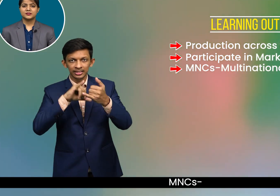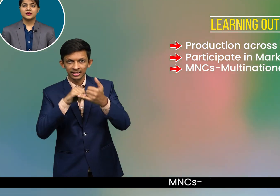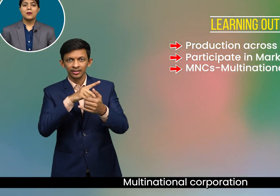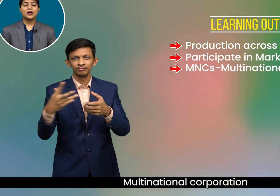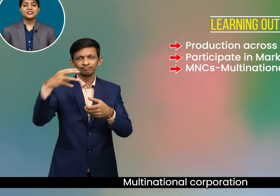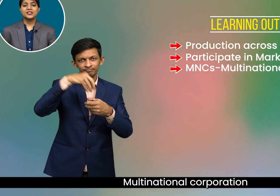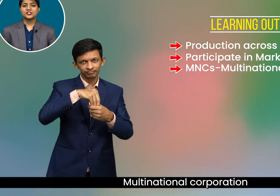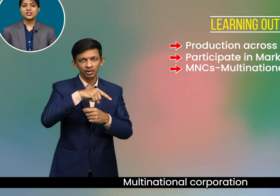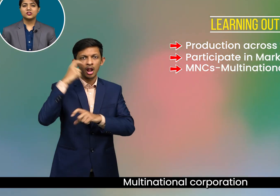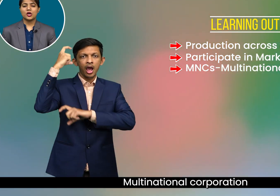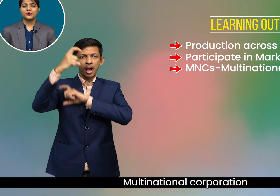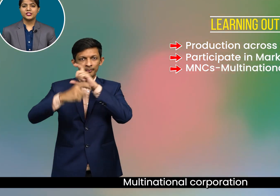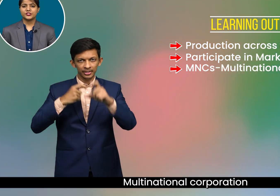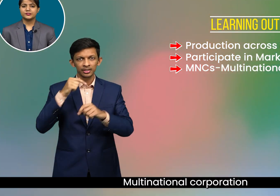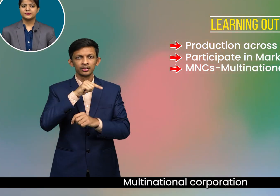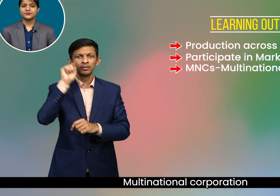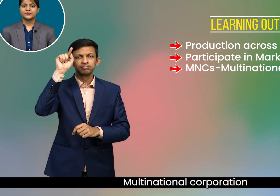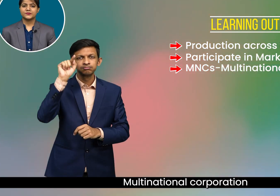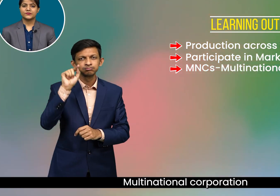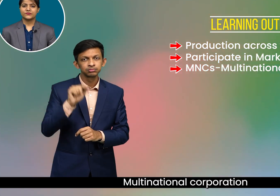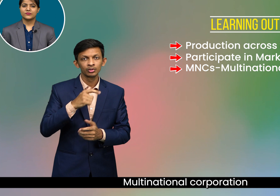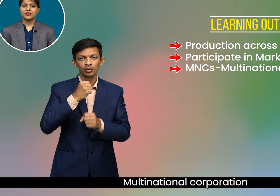MNCs, multinational corporation.